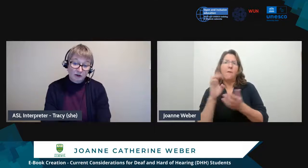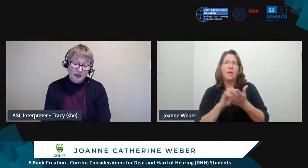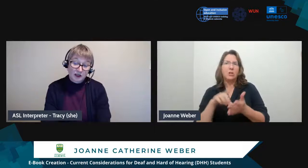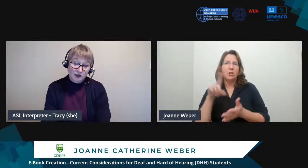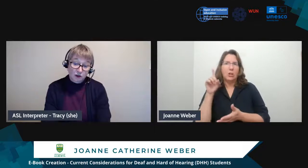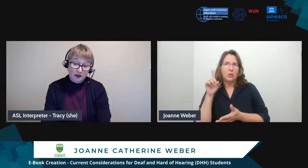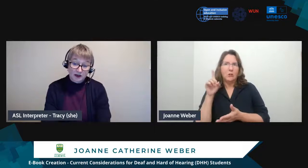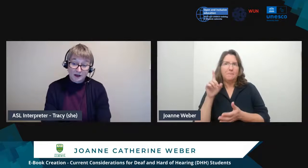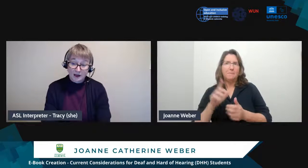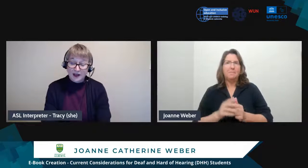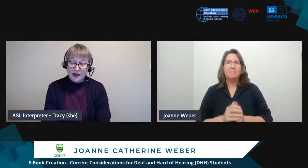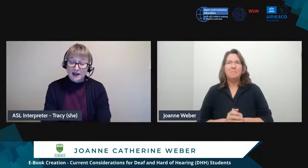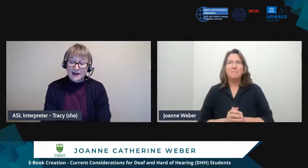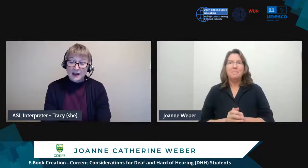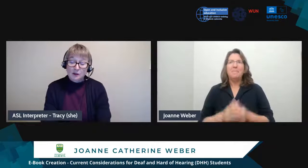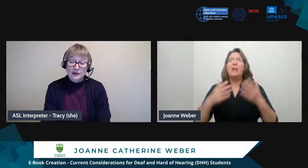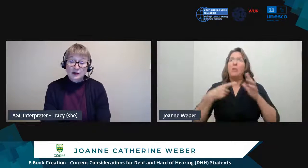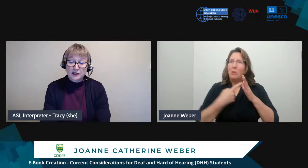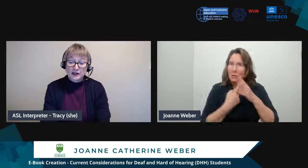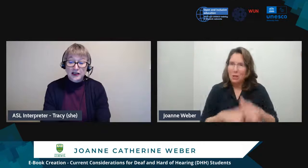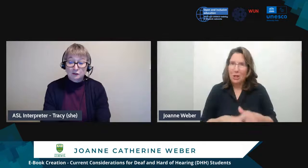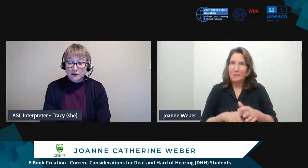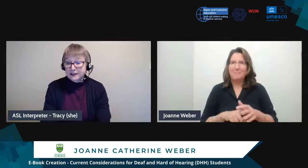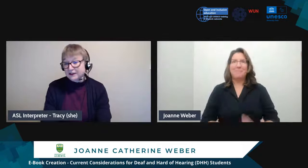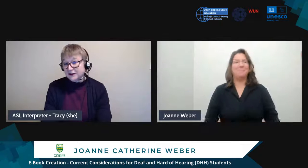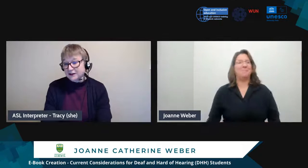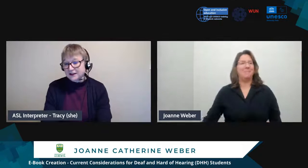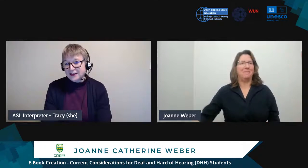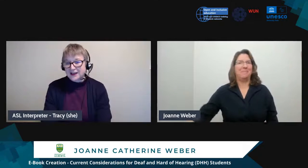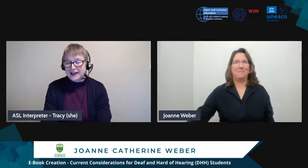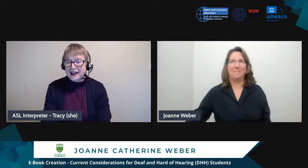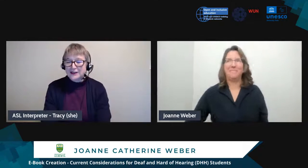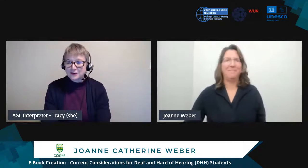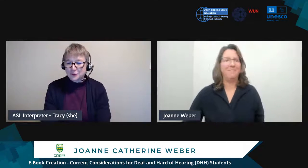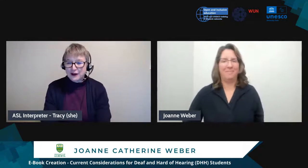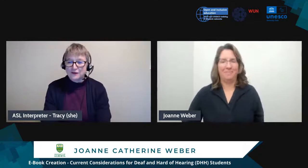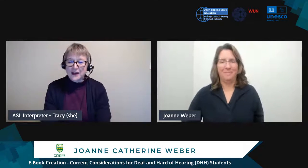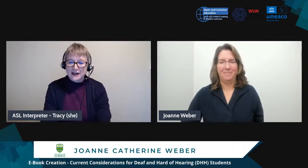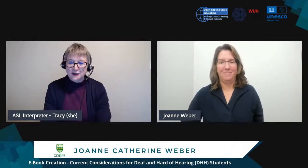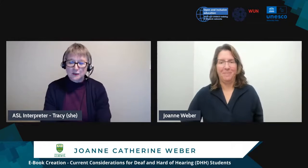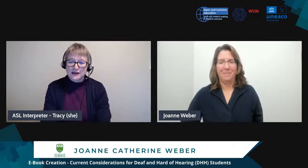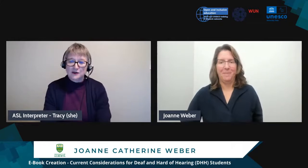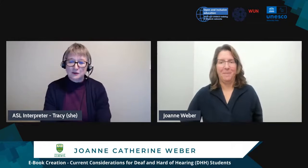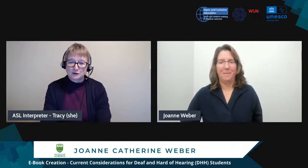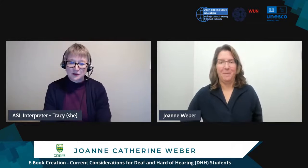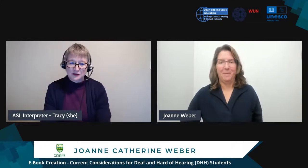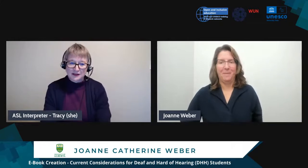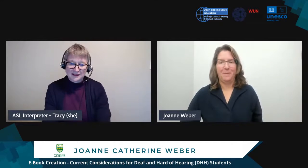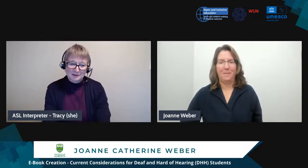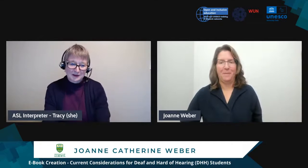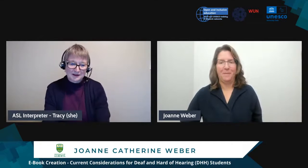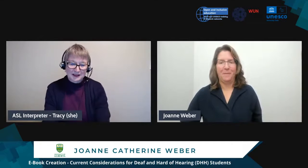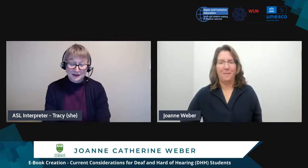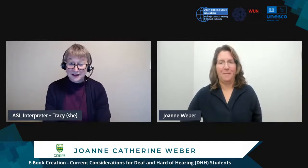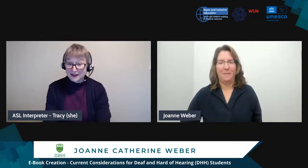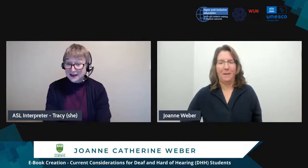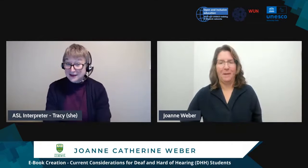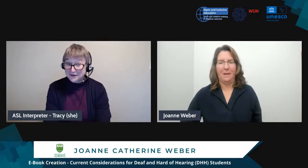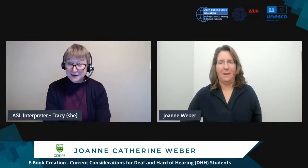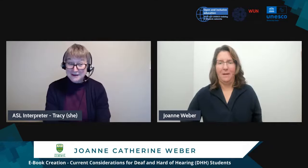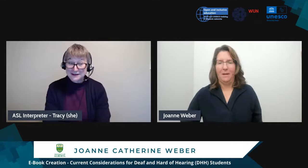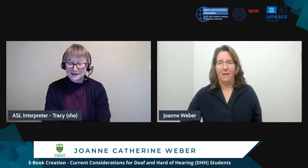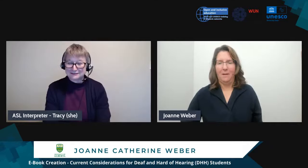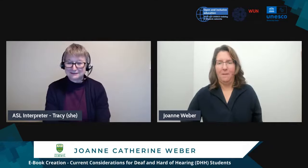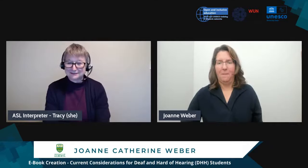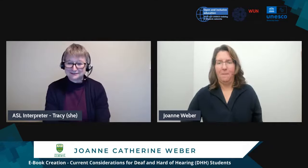and hard of hearing children. Now we'll be looking at really students in the K to 12 age range when we do this presentation.